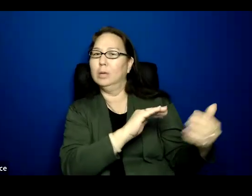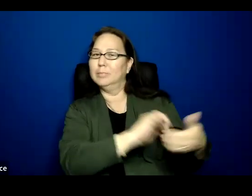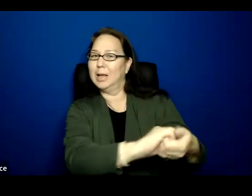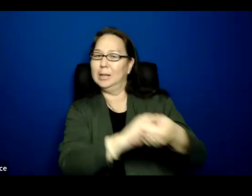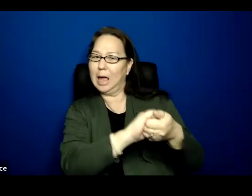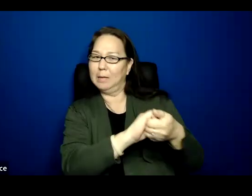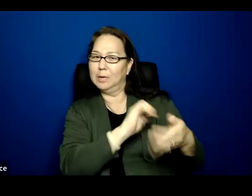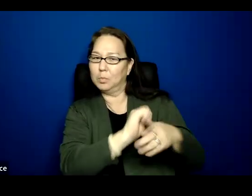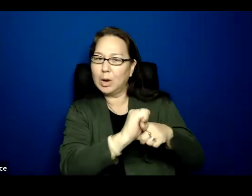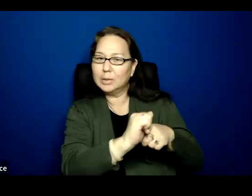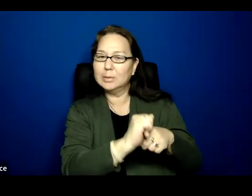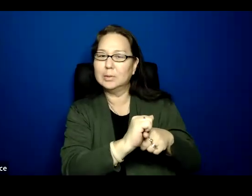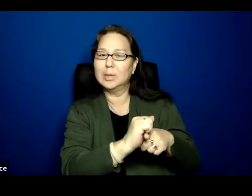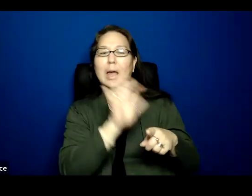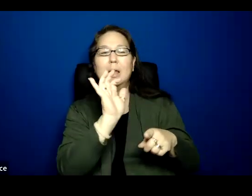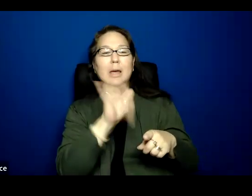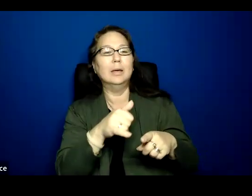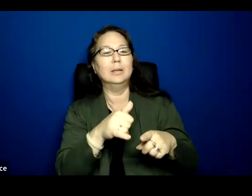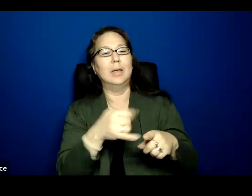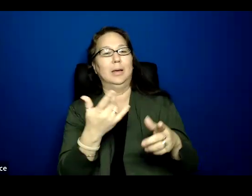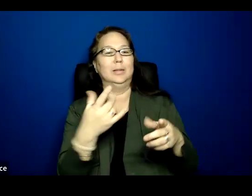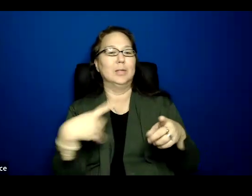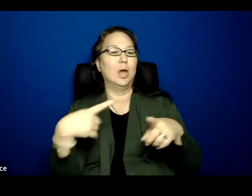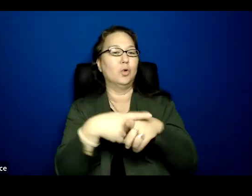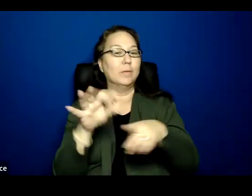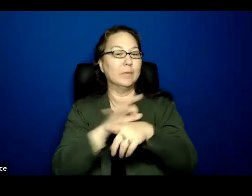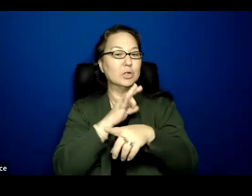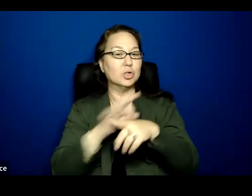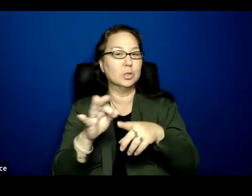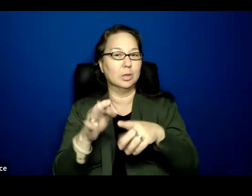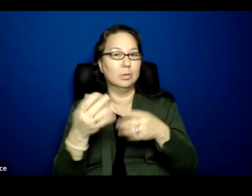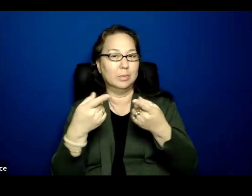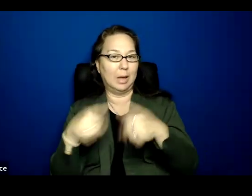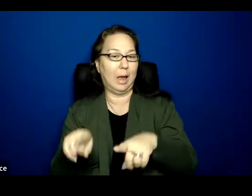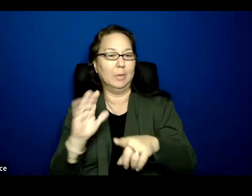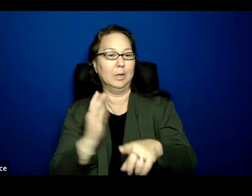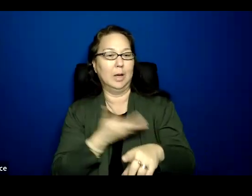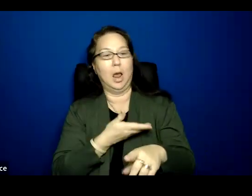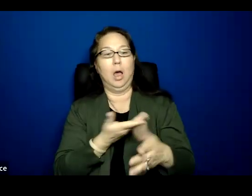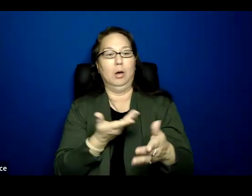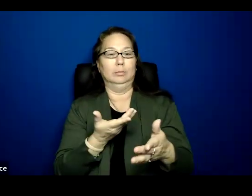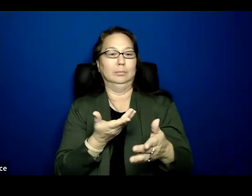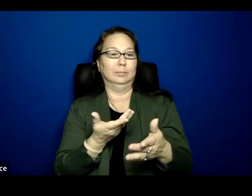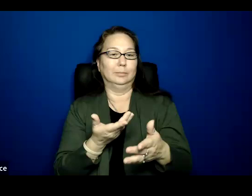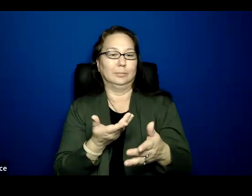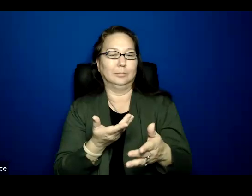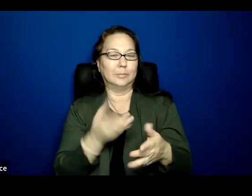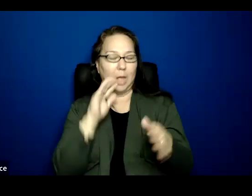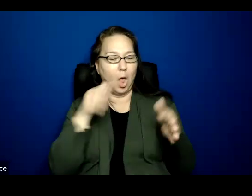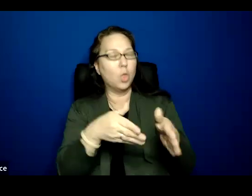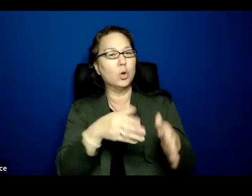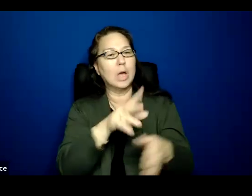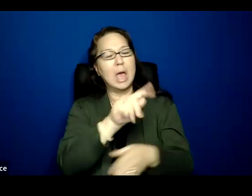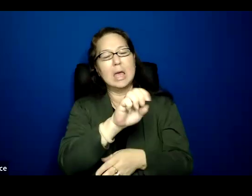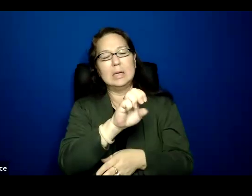development, which is a cross-functional effort on our part across many divisions within our district, focusing on Tier 1 interventions